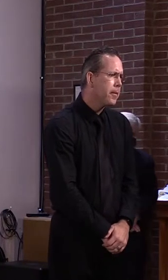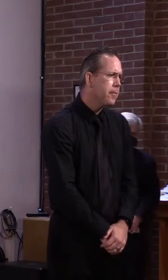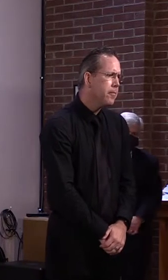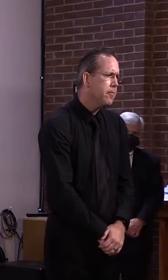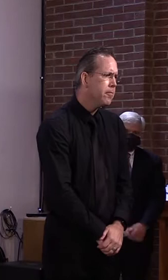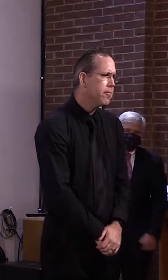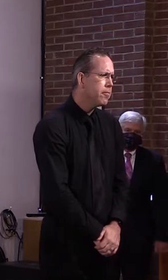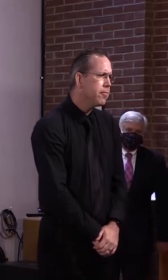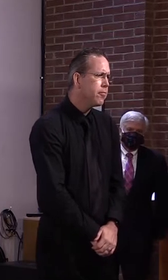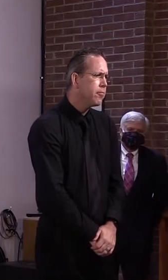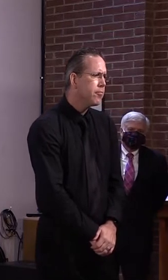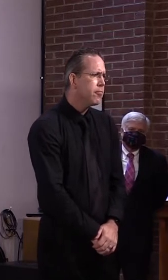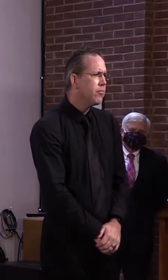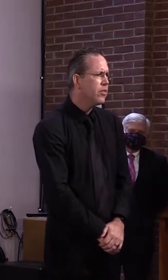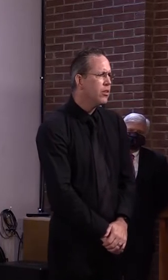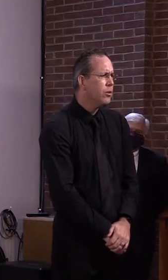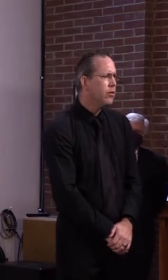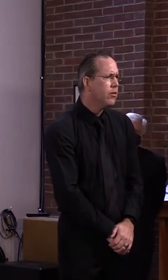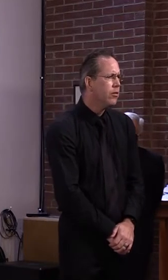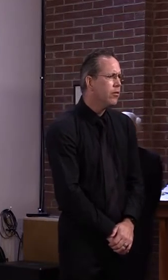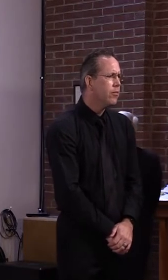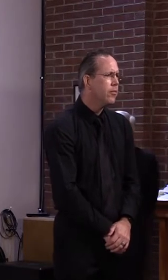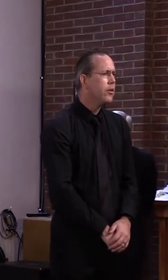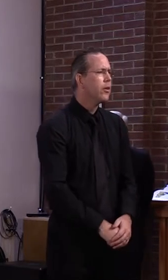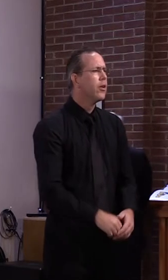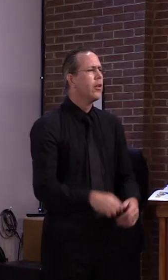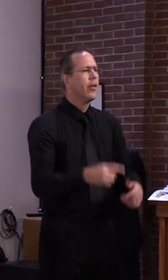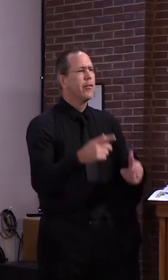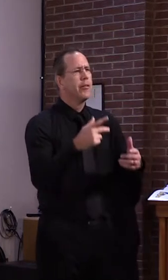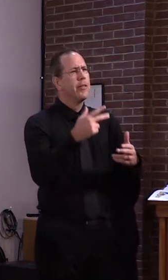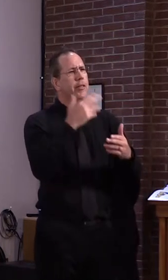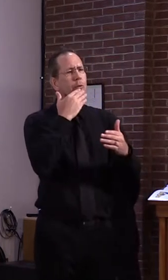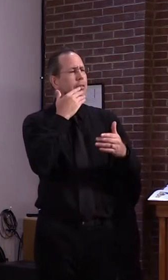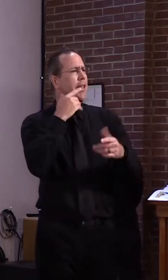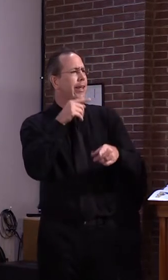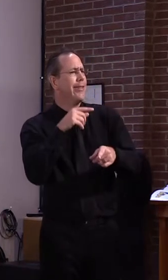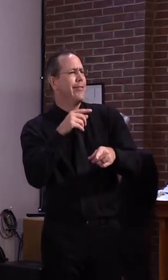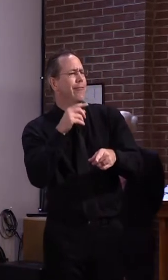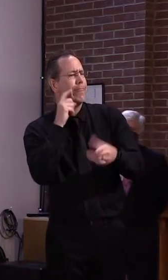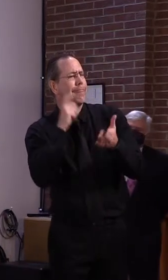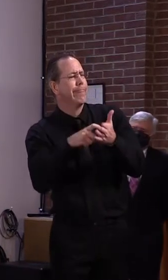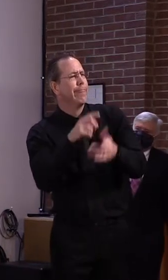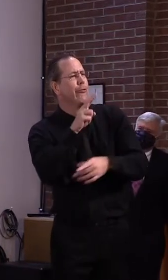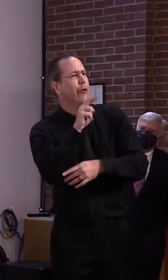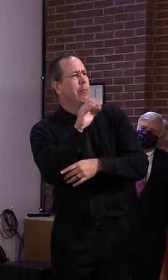it. So the question for Secretary French, I guess,